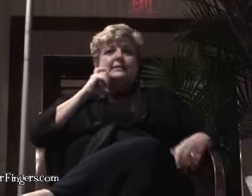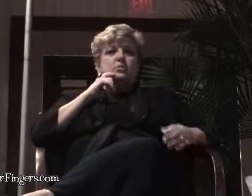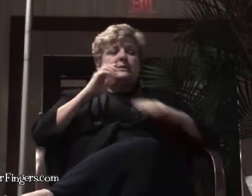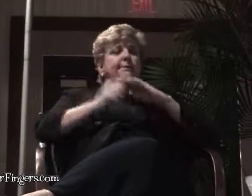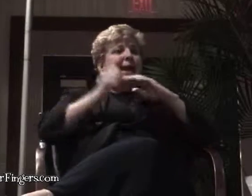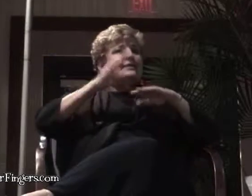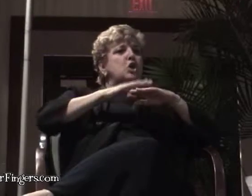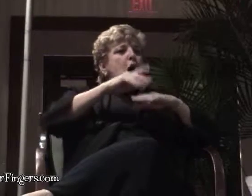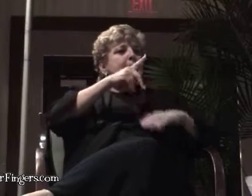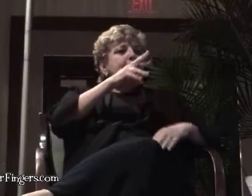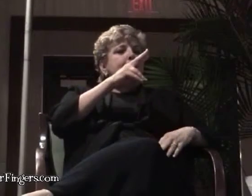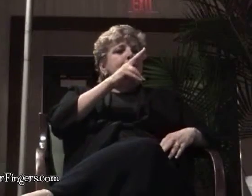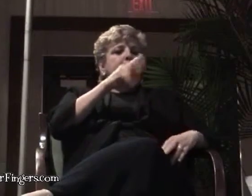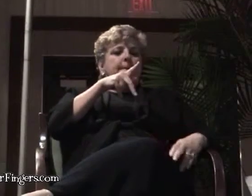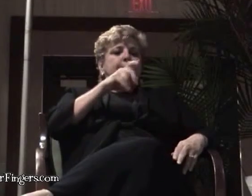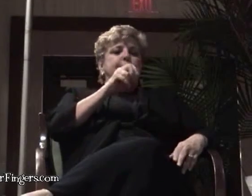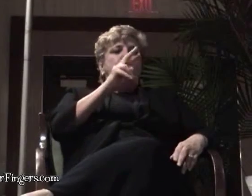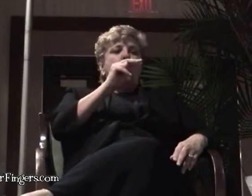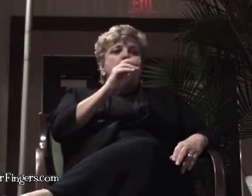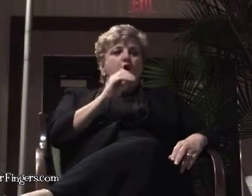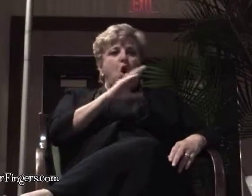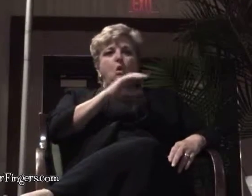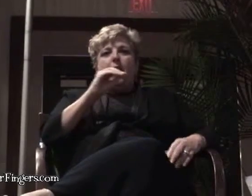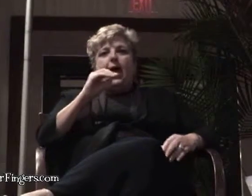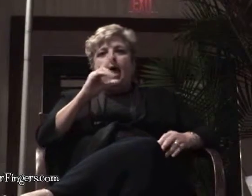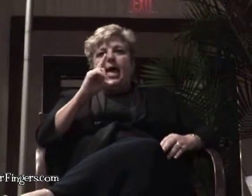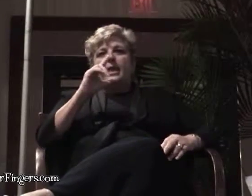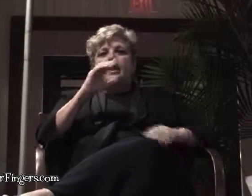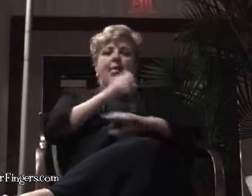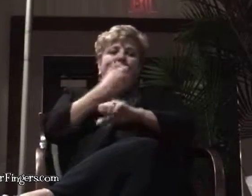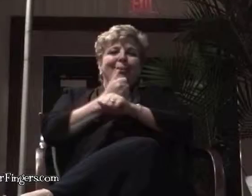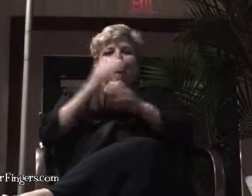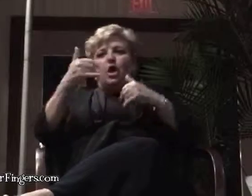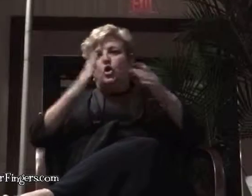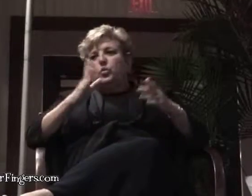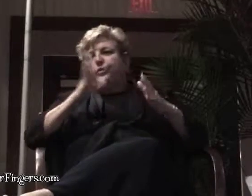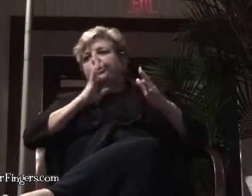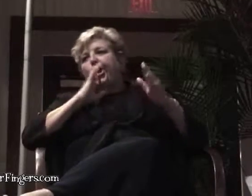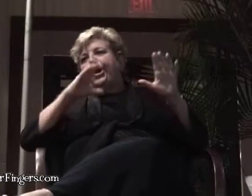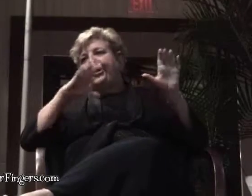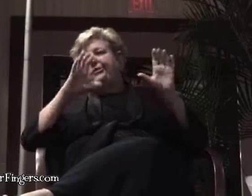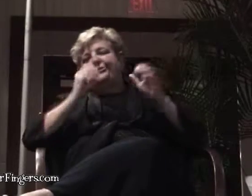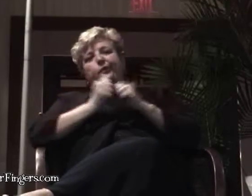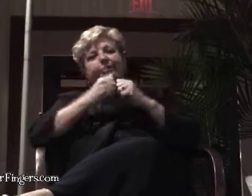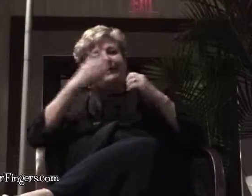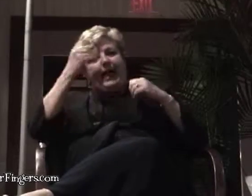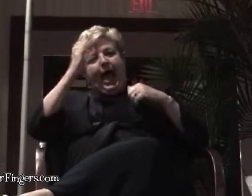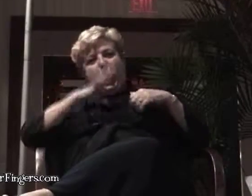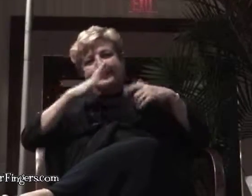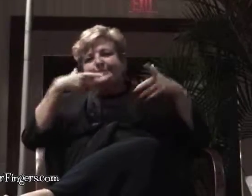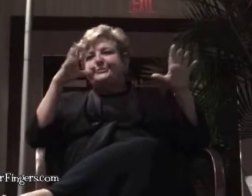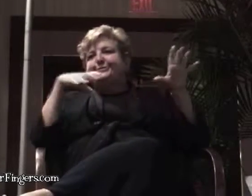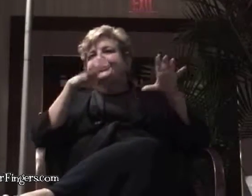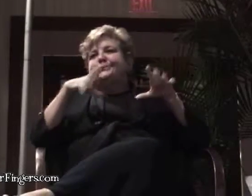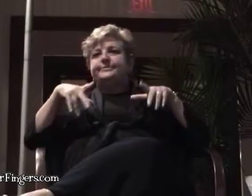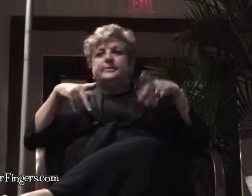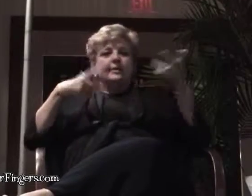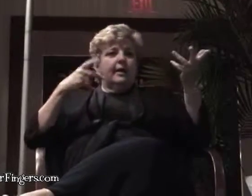and locker room talk. And dirty jokes. That's what my sex life was based on. I had no idea. I felt it, thought about it, did it.